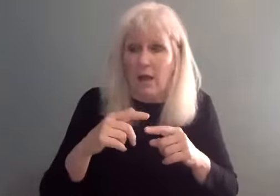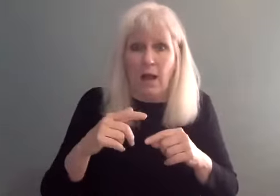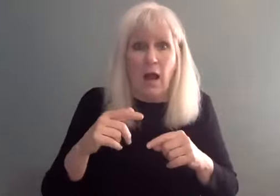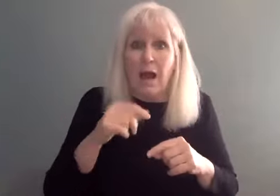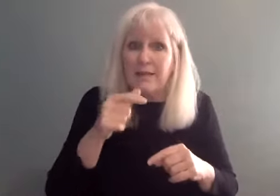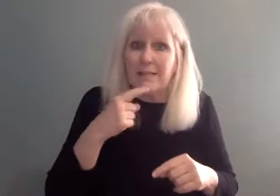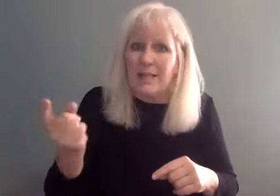mom?